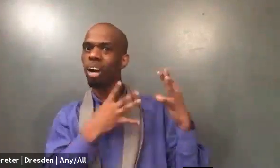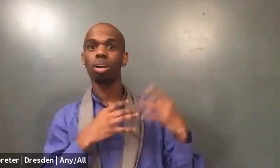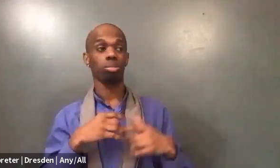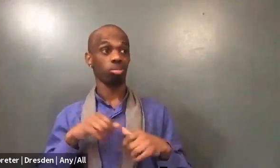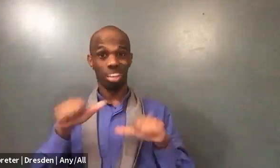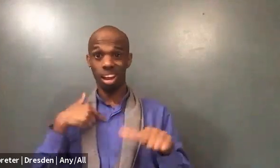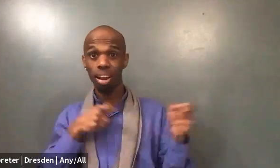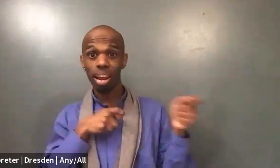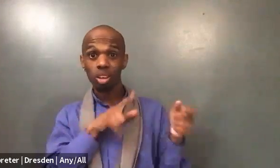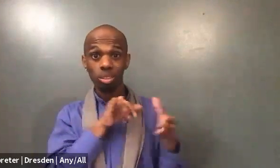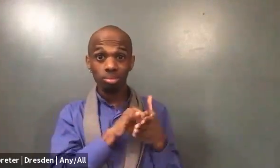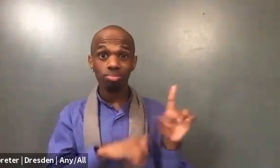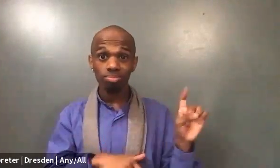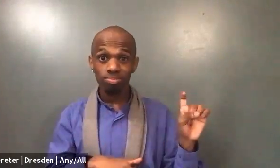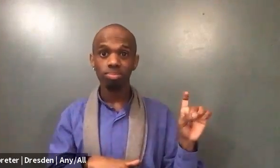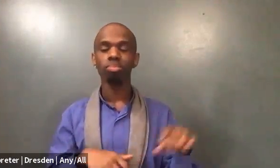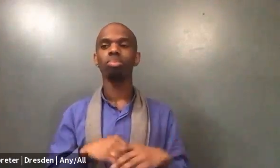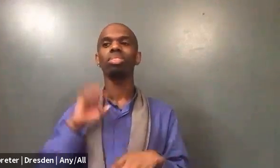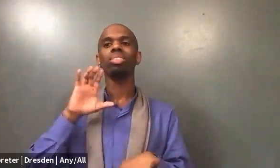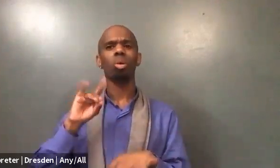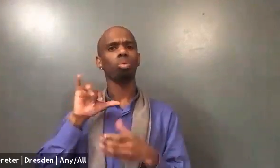you're making that assessment too. And nobody